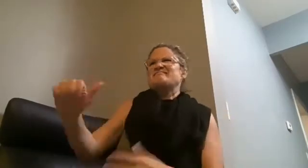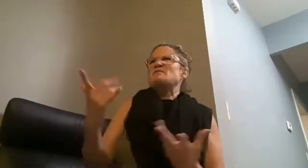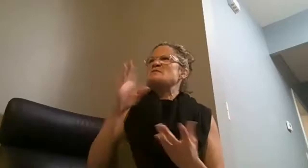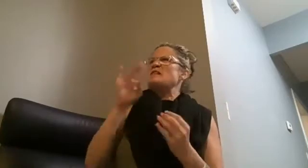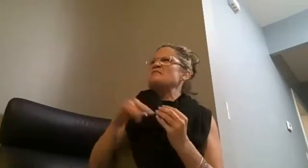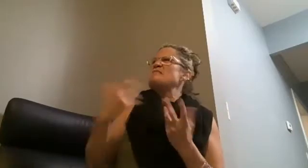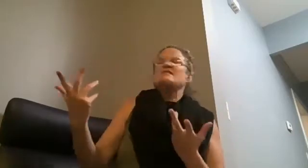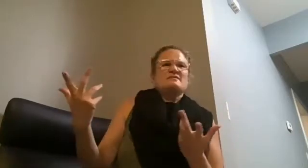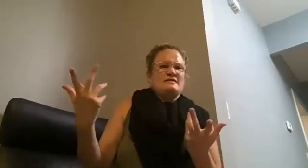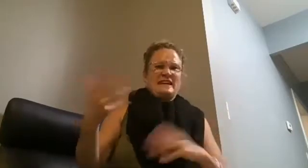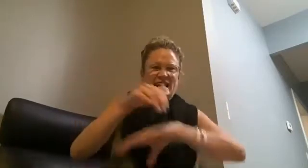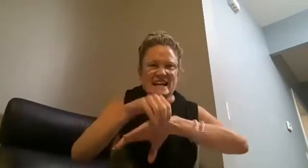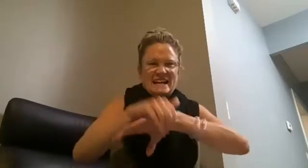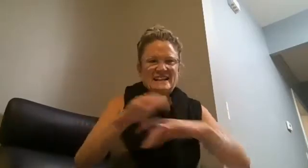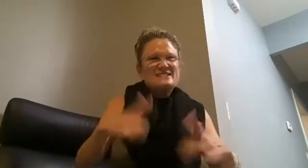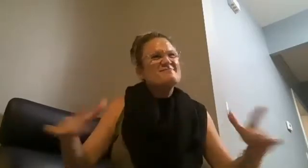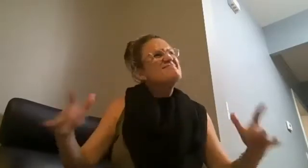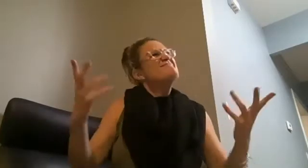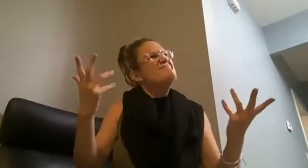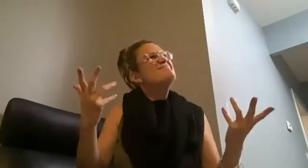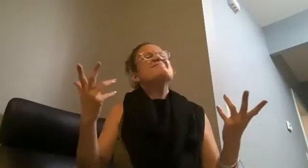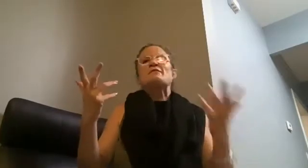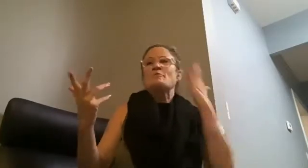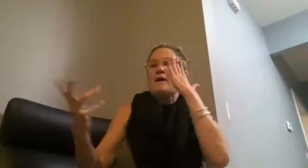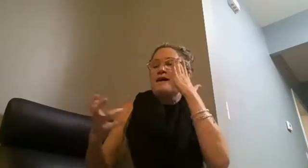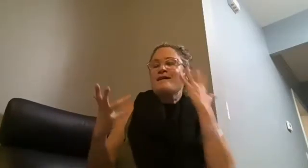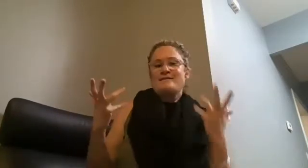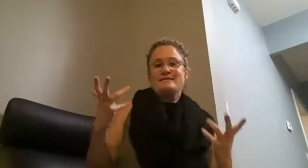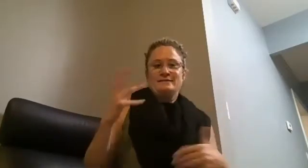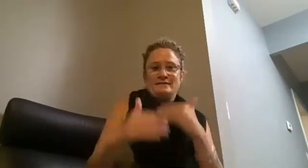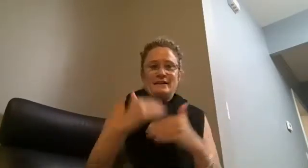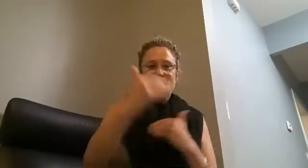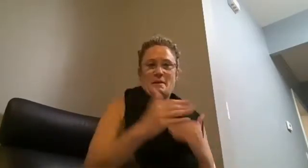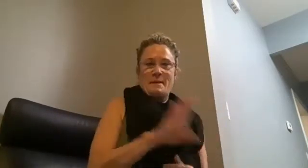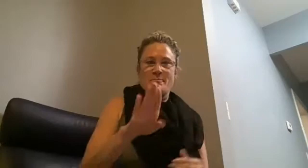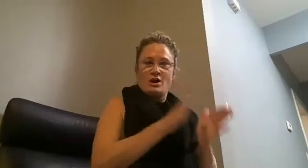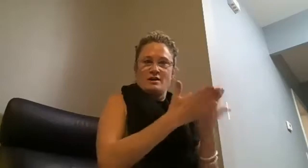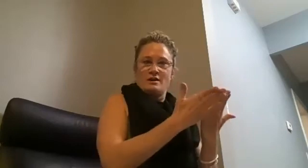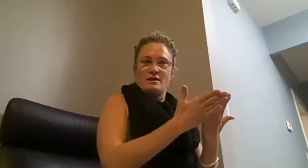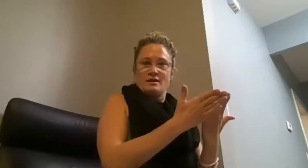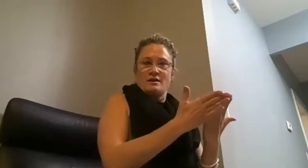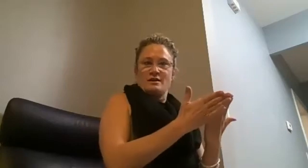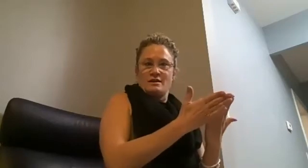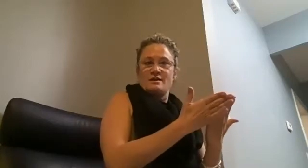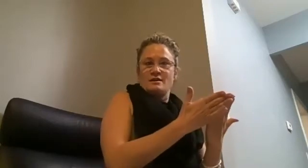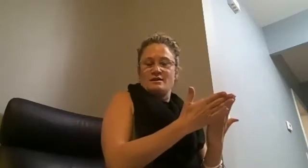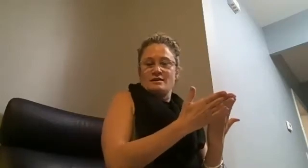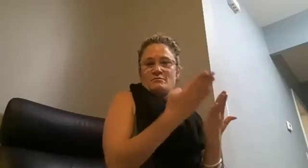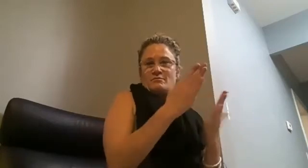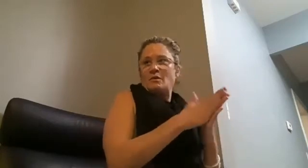the English side of it. But the weird thing is, going through the big book to that level of minutia where it was just basically trying to help